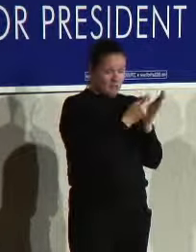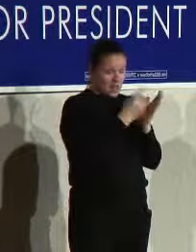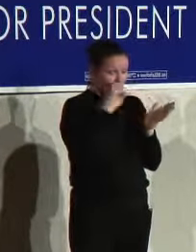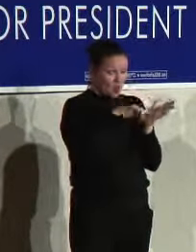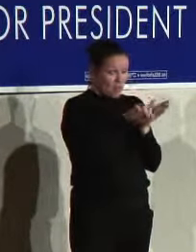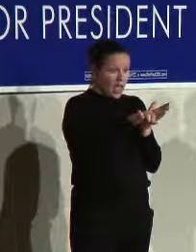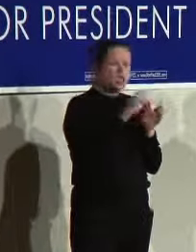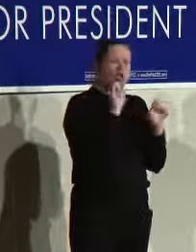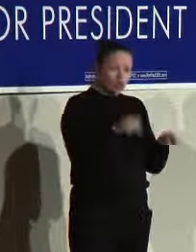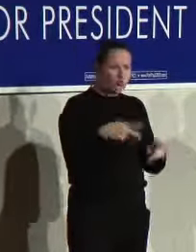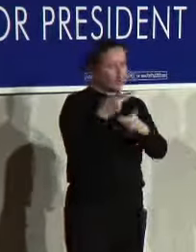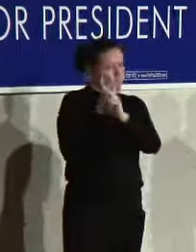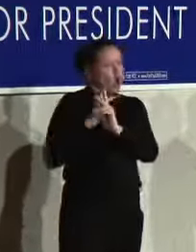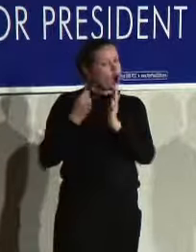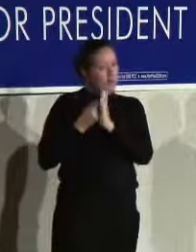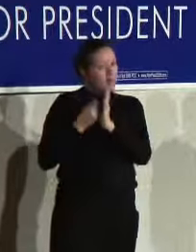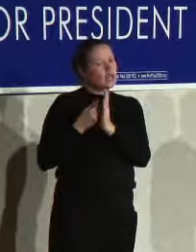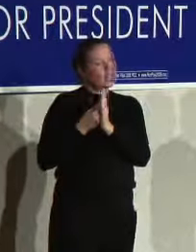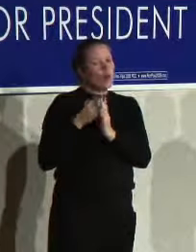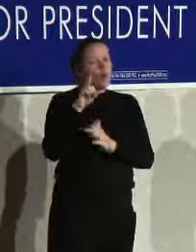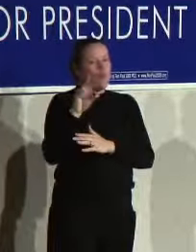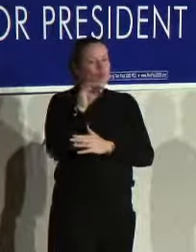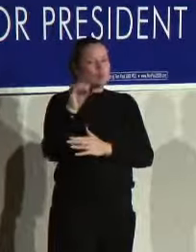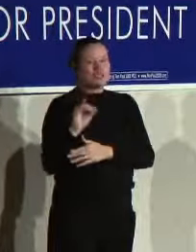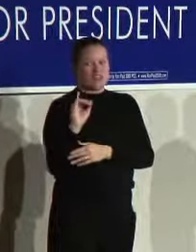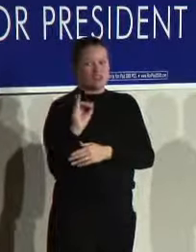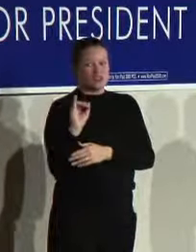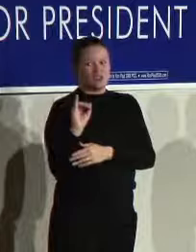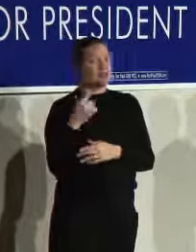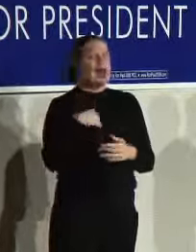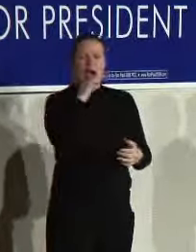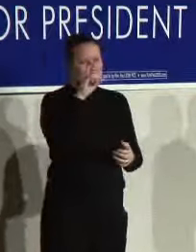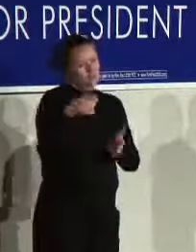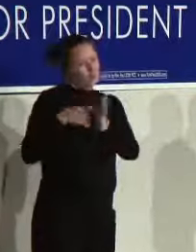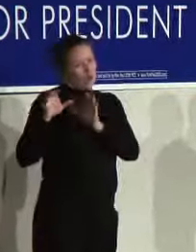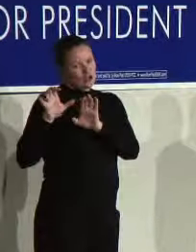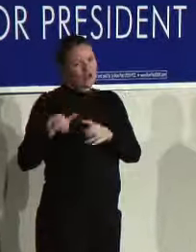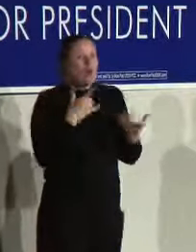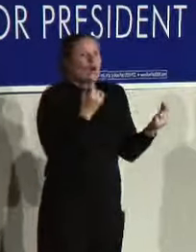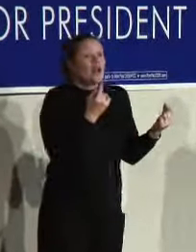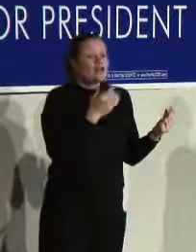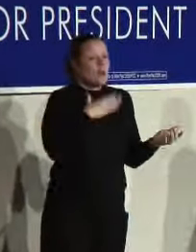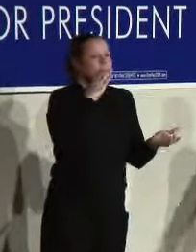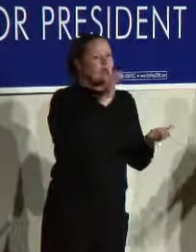doctors did that. I didn't have to do that. I put my wife to work instead.